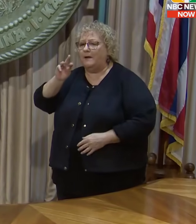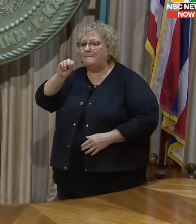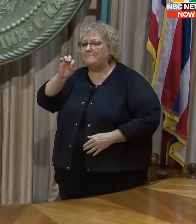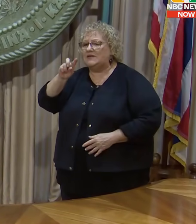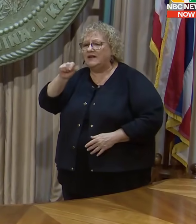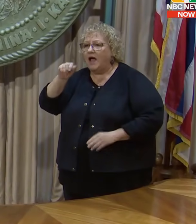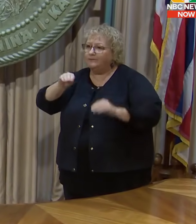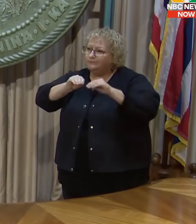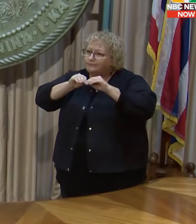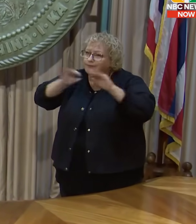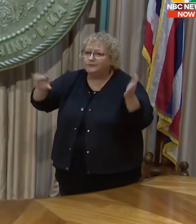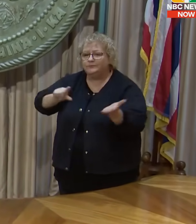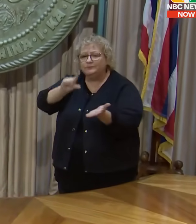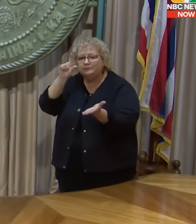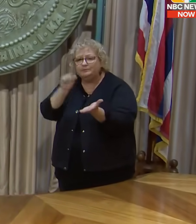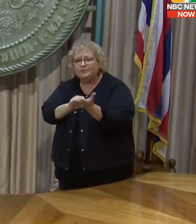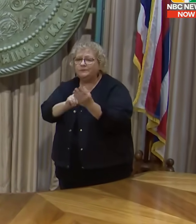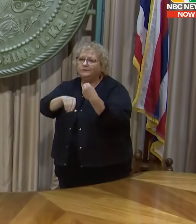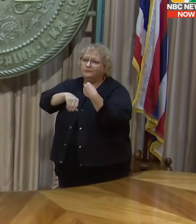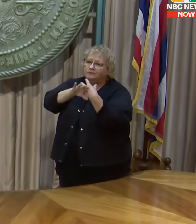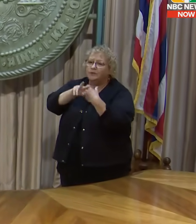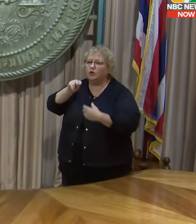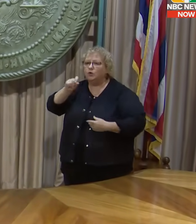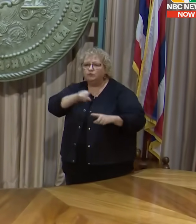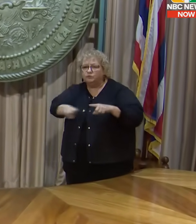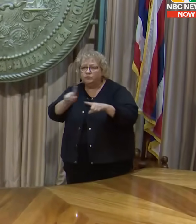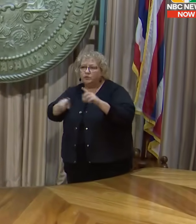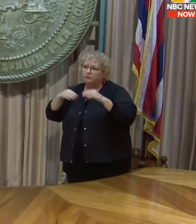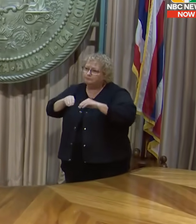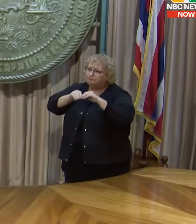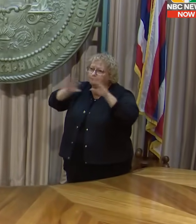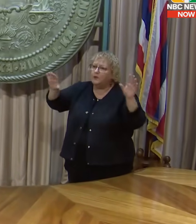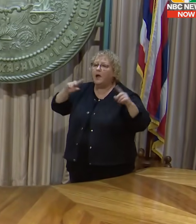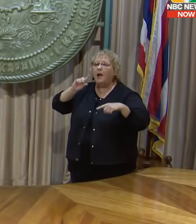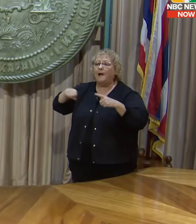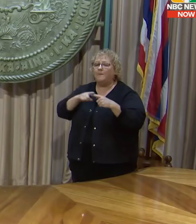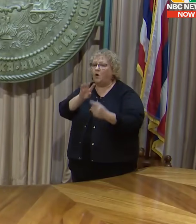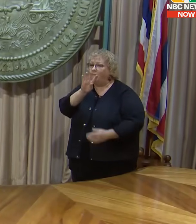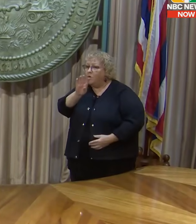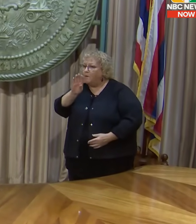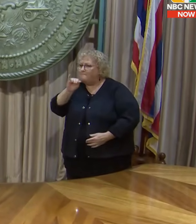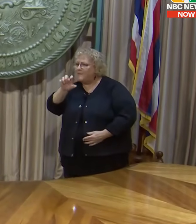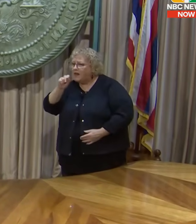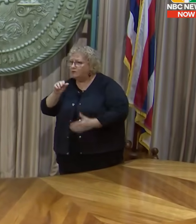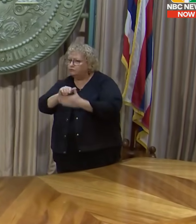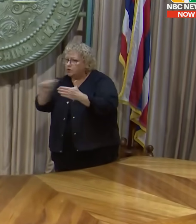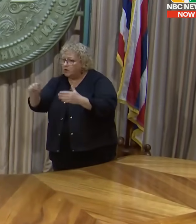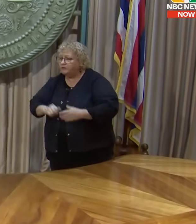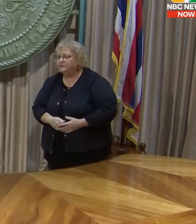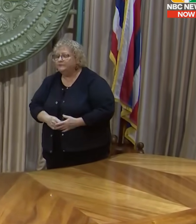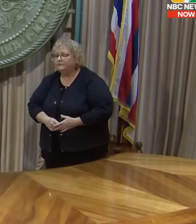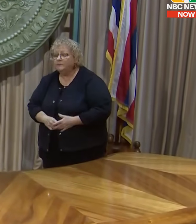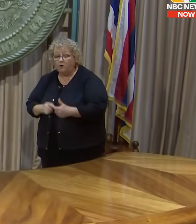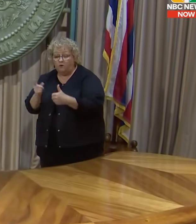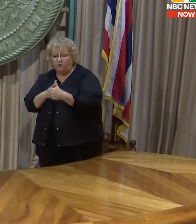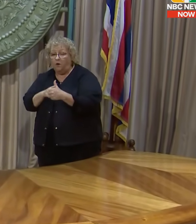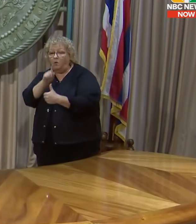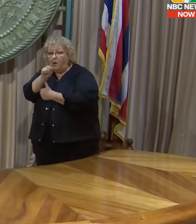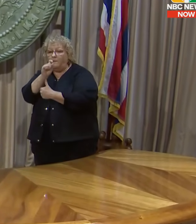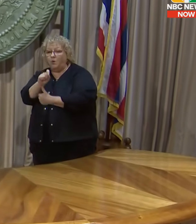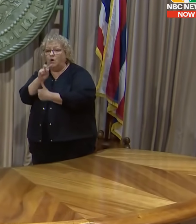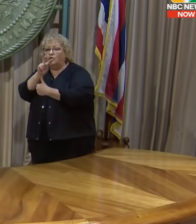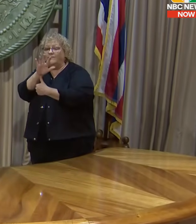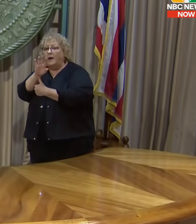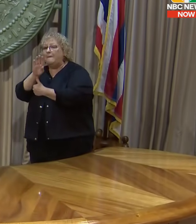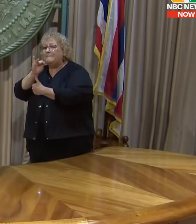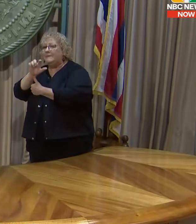are already public, but I'd like to go over the major components of that $4 billion. Now, the first is a $1.25